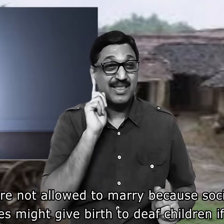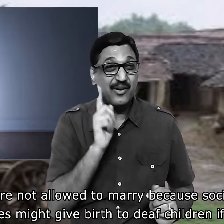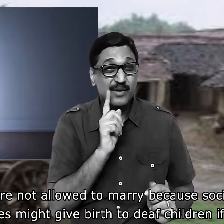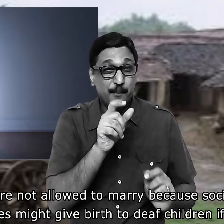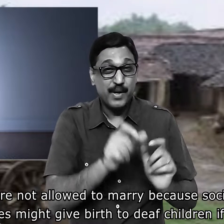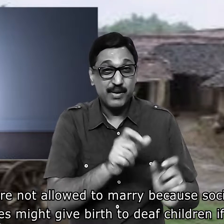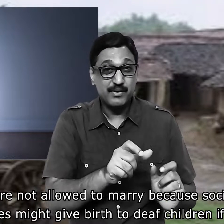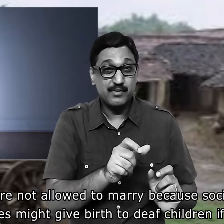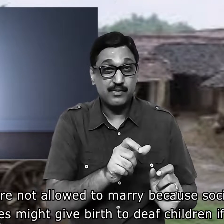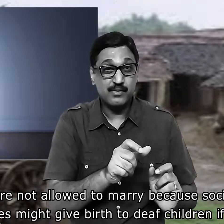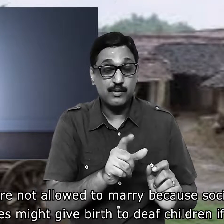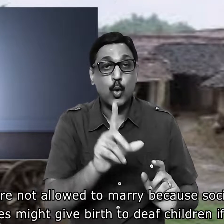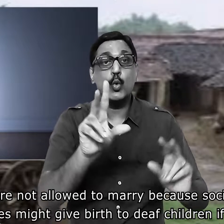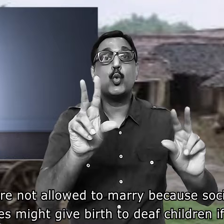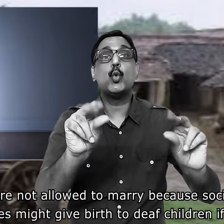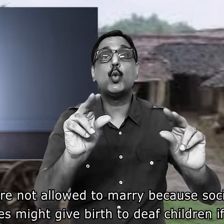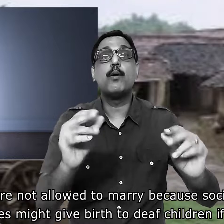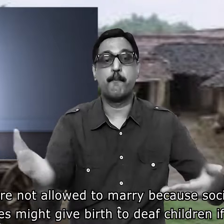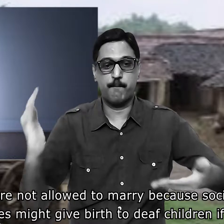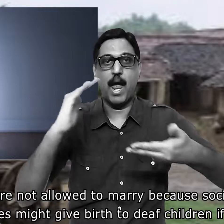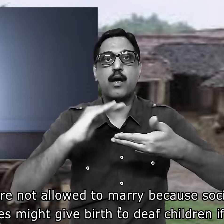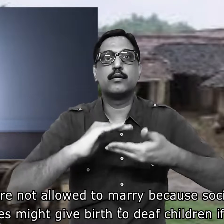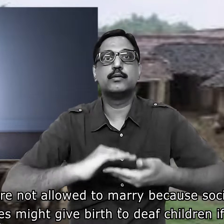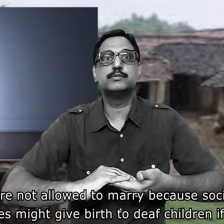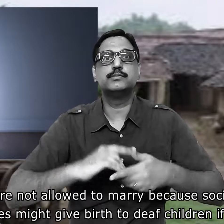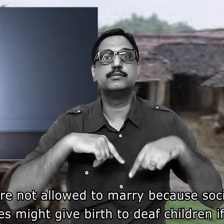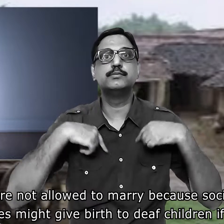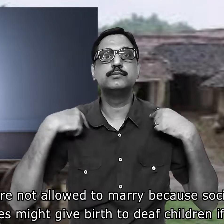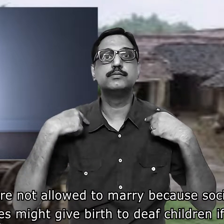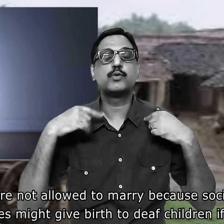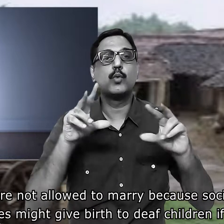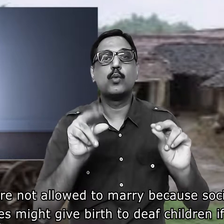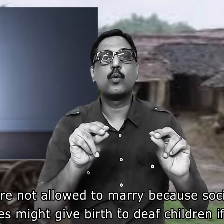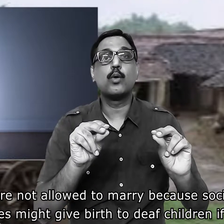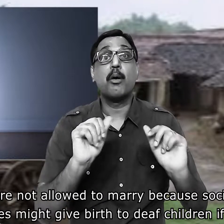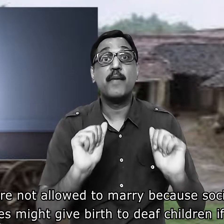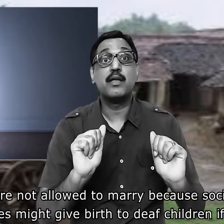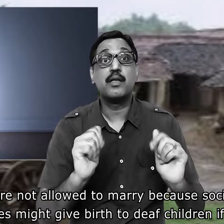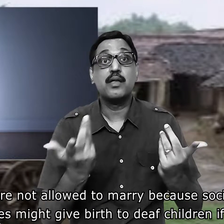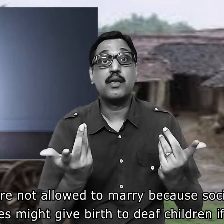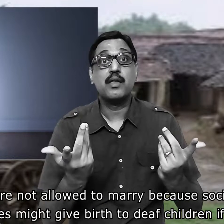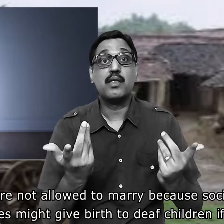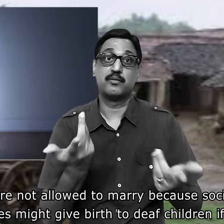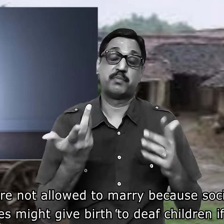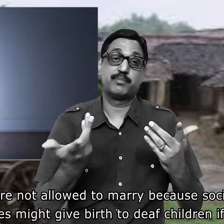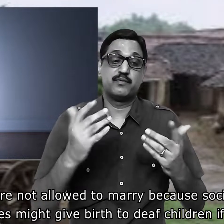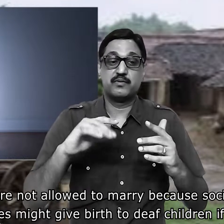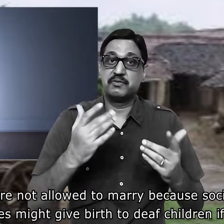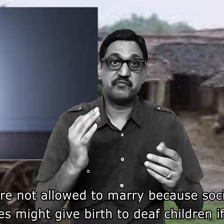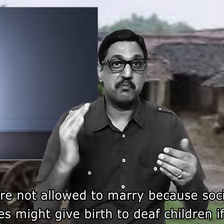Deaf people were not allowed to marry because society feared that deaf couples might give birth to deaf children if